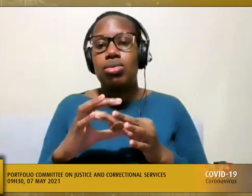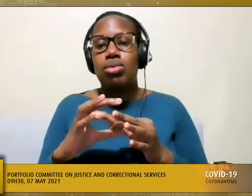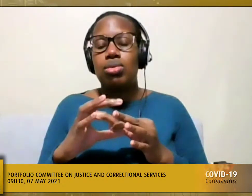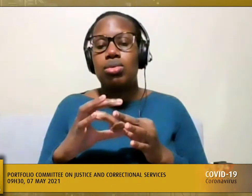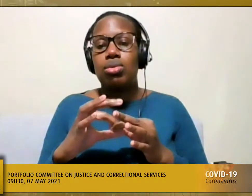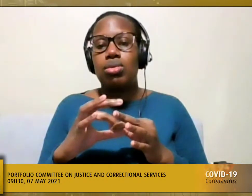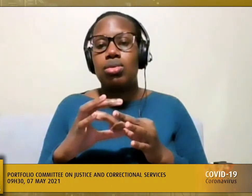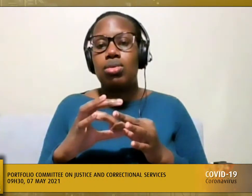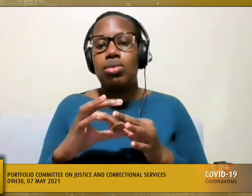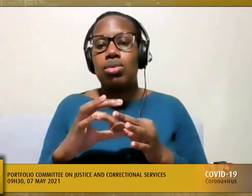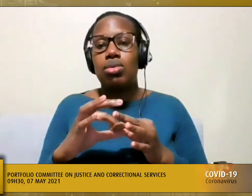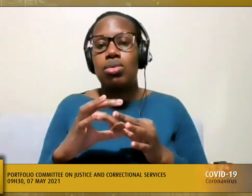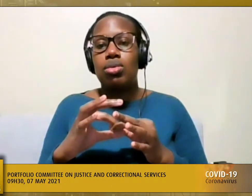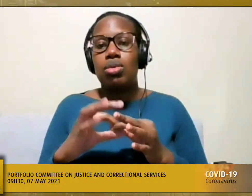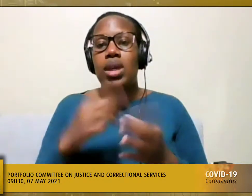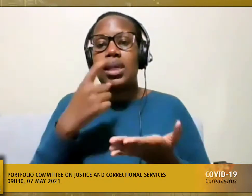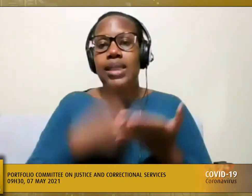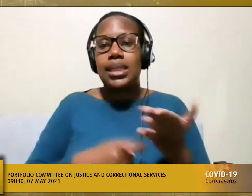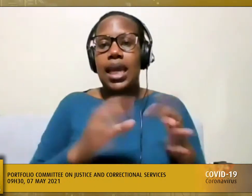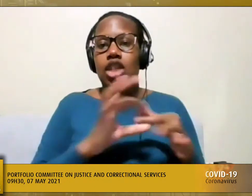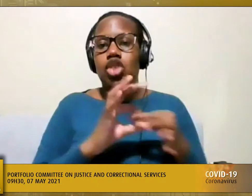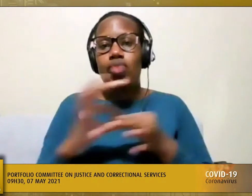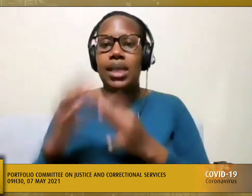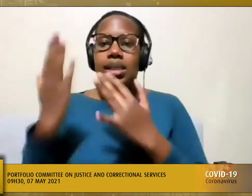um tax related matters